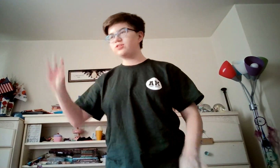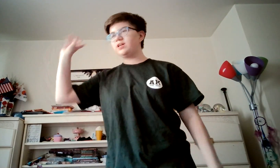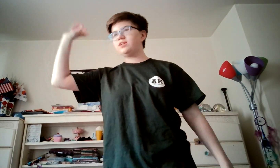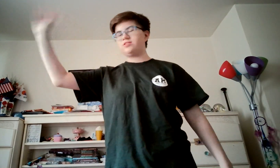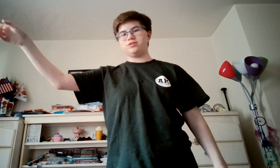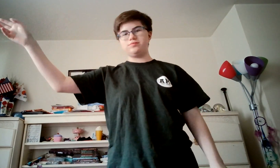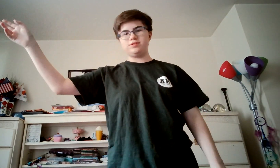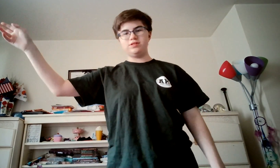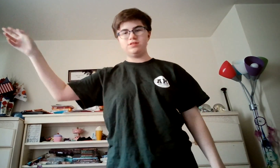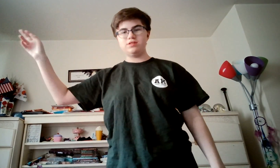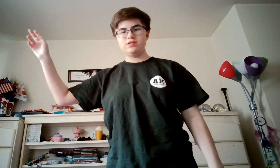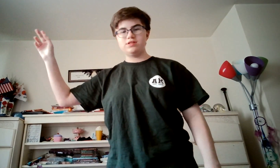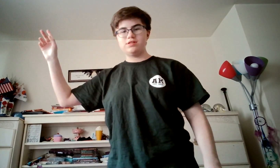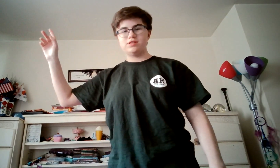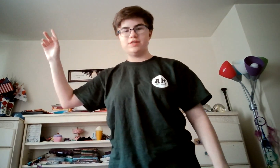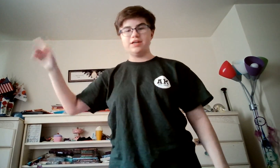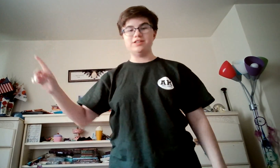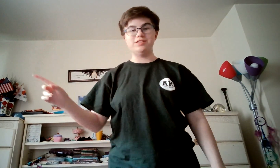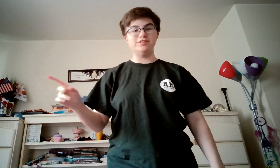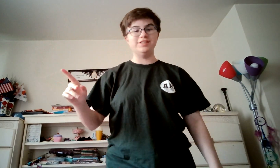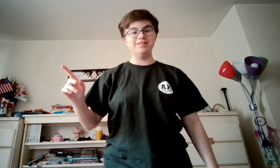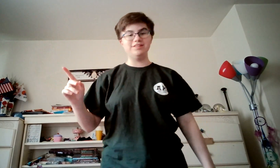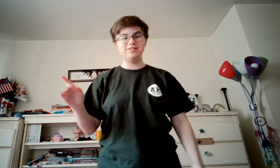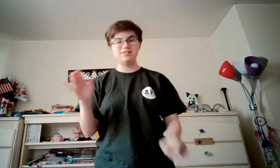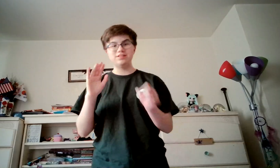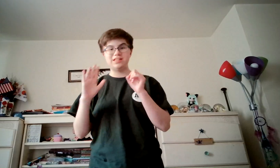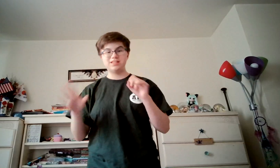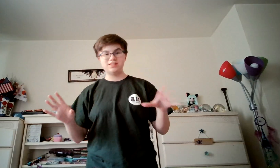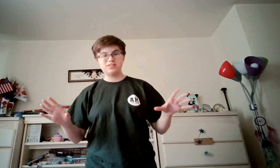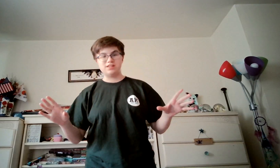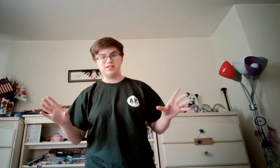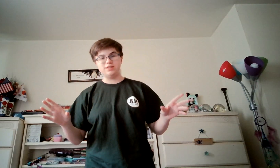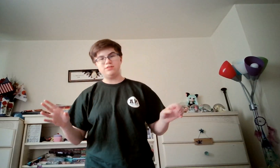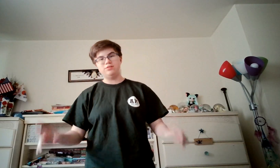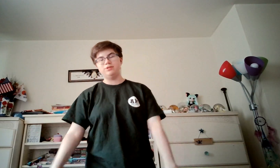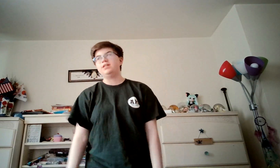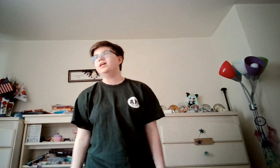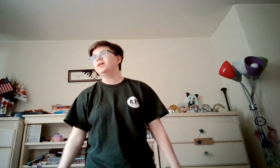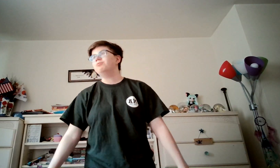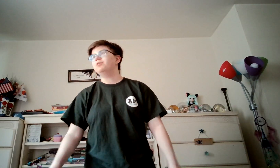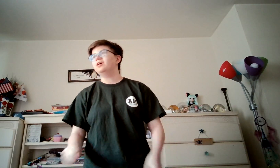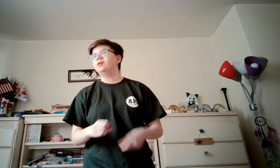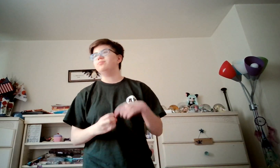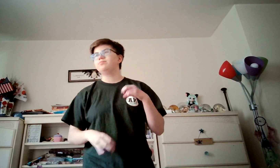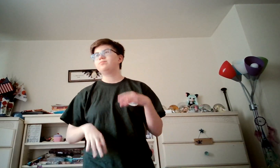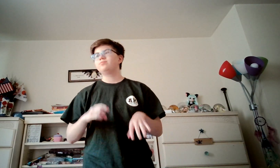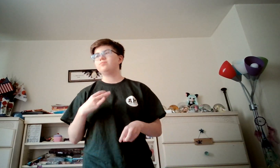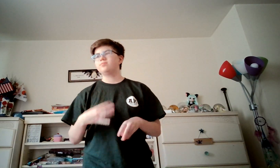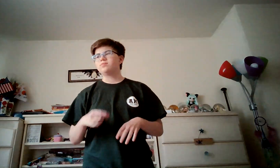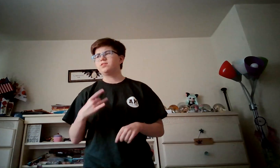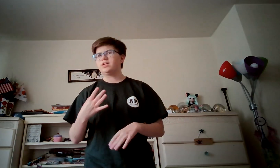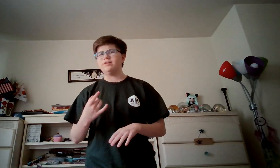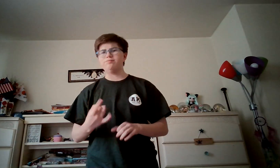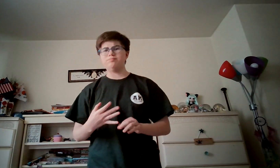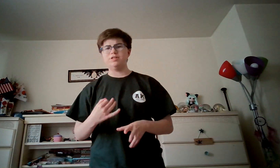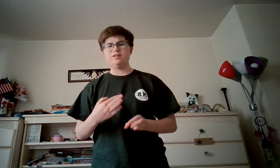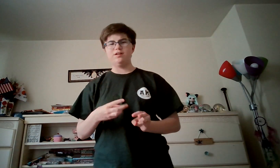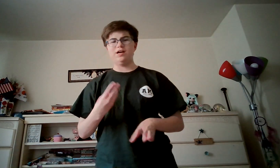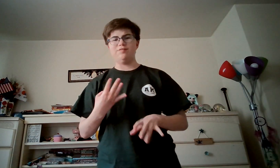So I turn off the air conditioner because it's still really hot out. But I've been having